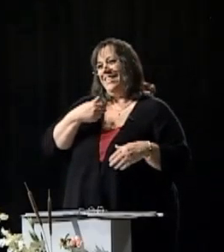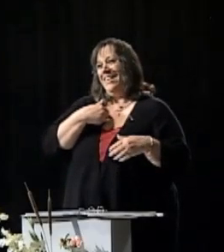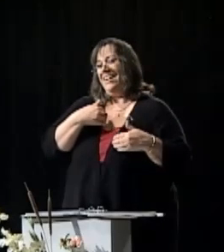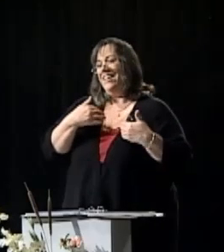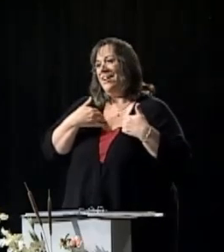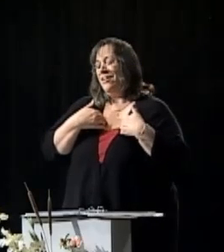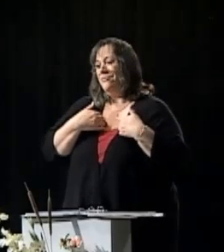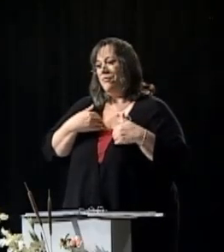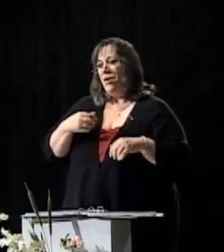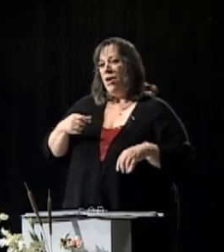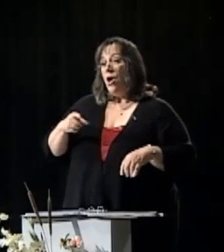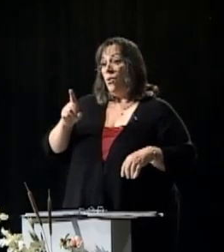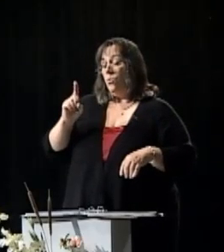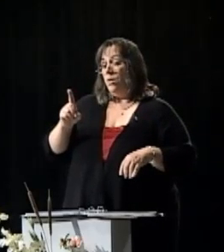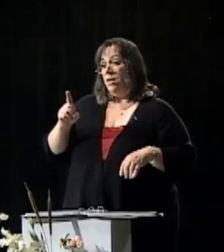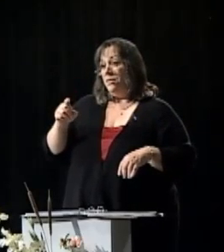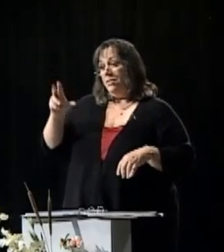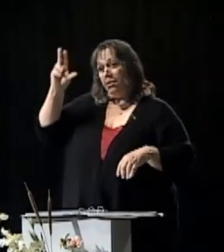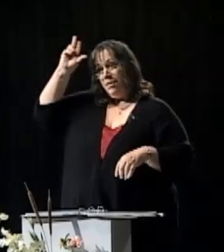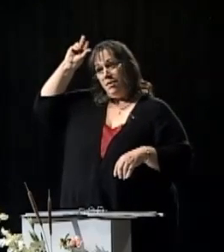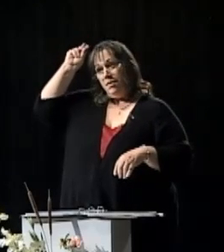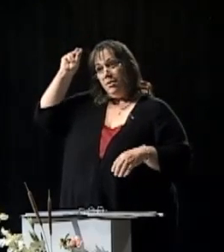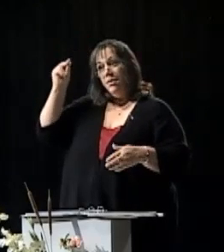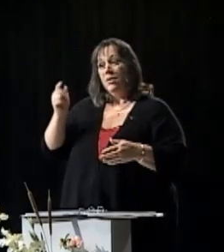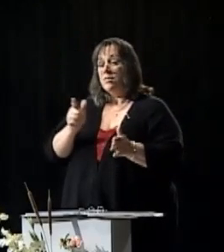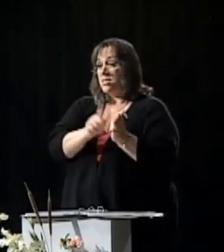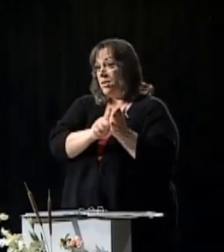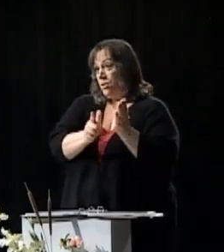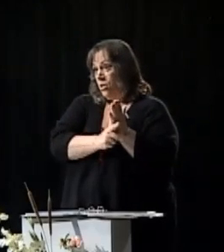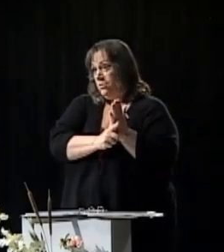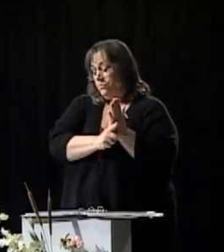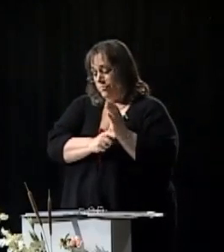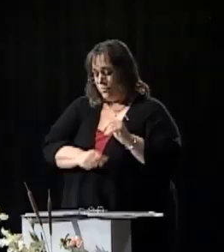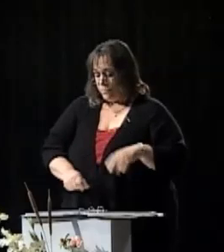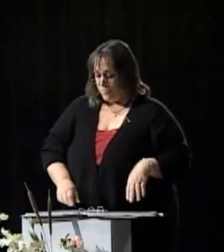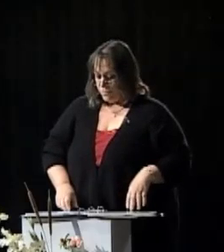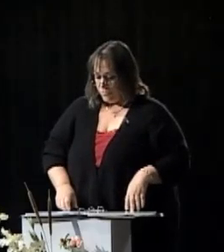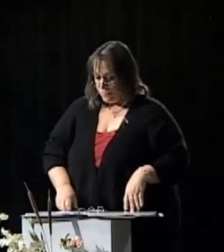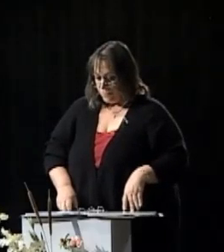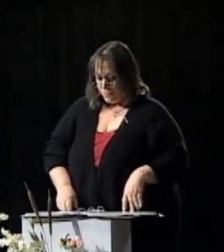I have 1 son-in-law.